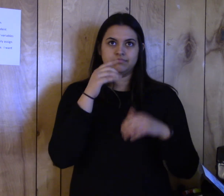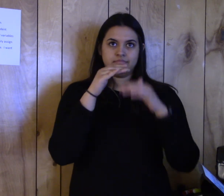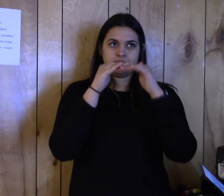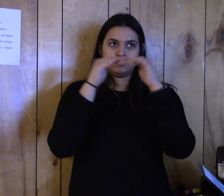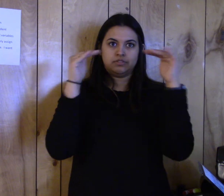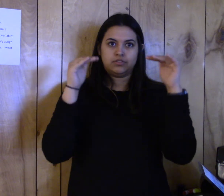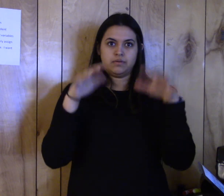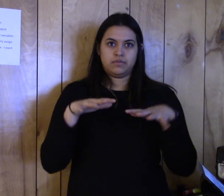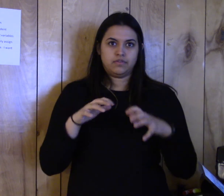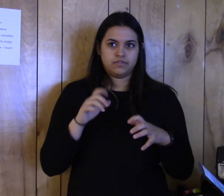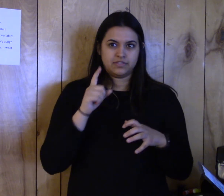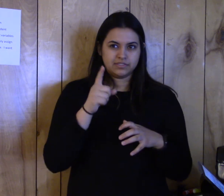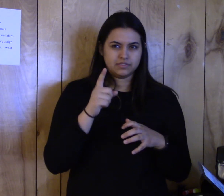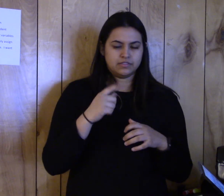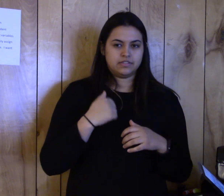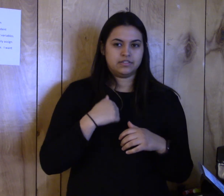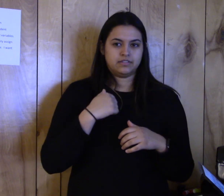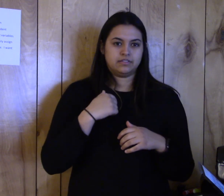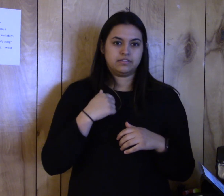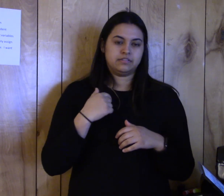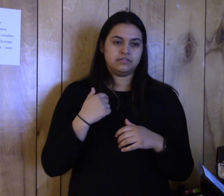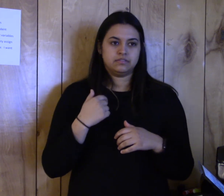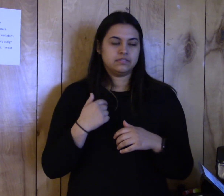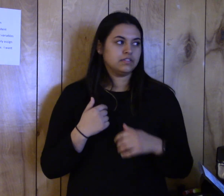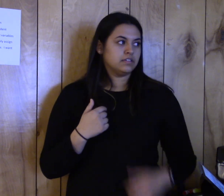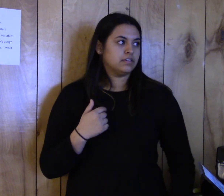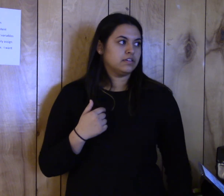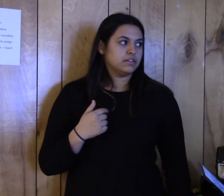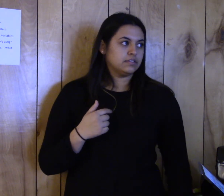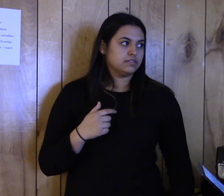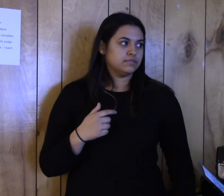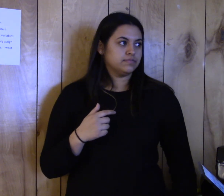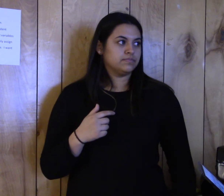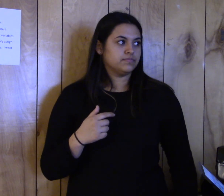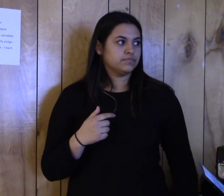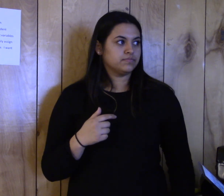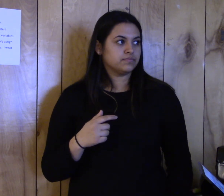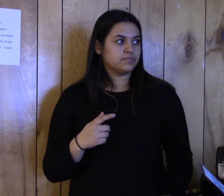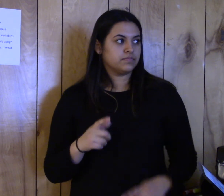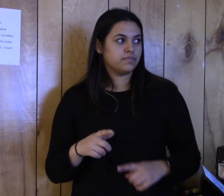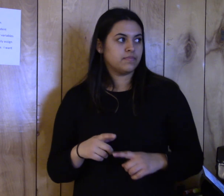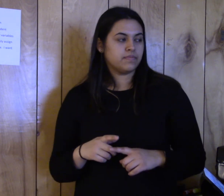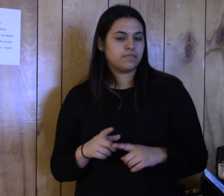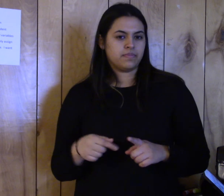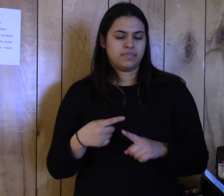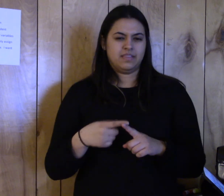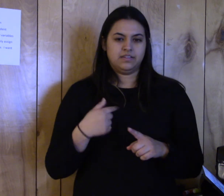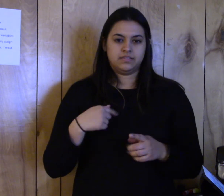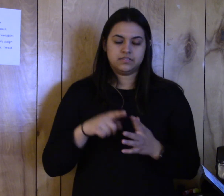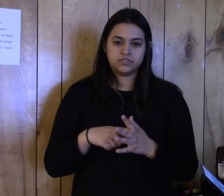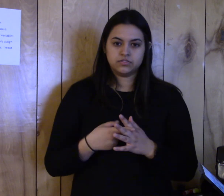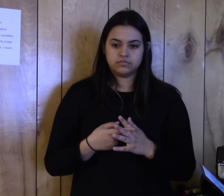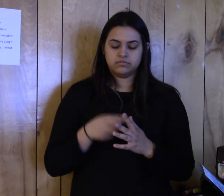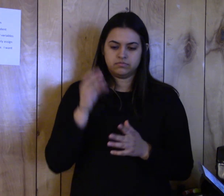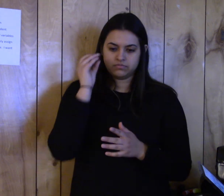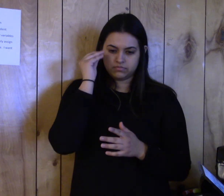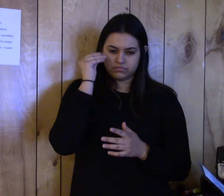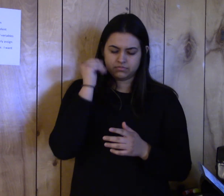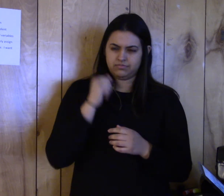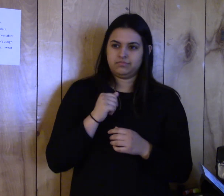was the response she wanted. The thing about this, where's your freezer? And I said, well, why? You know, we don't